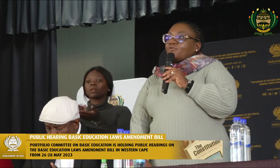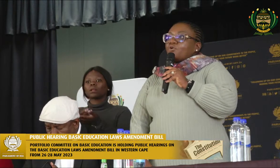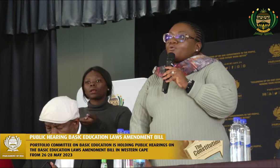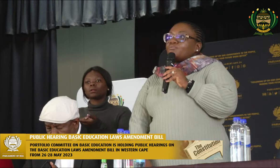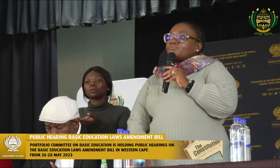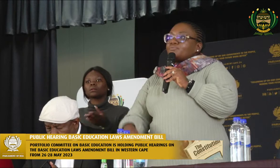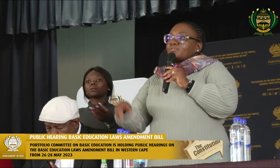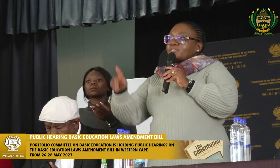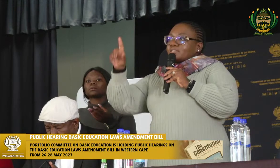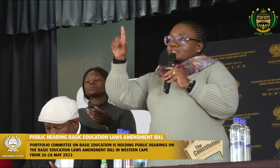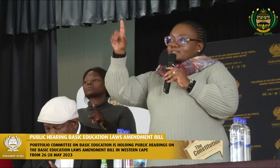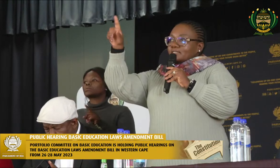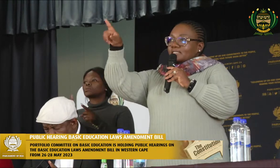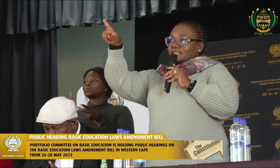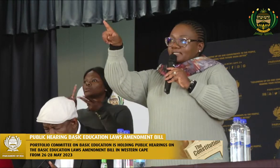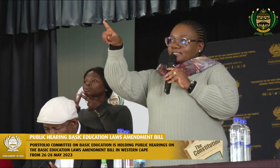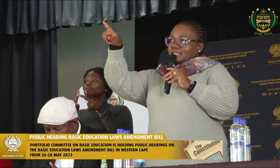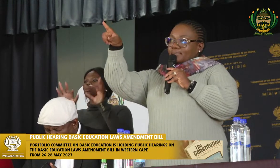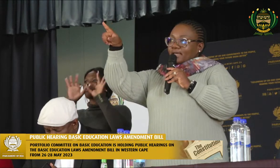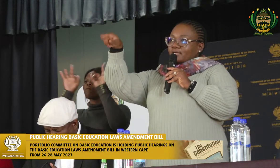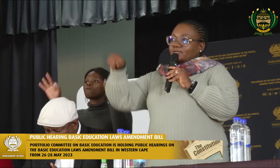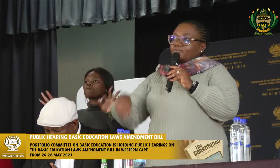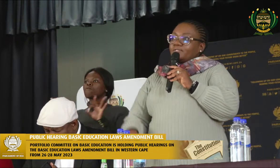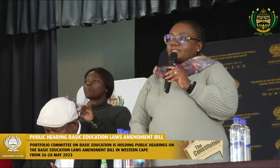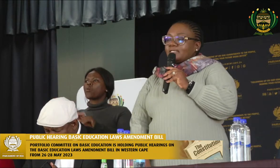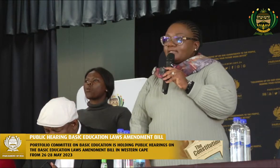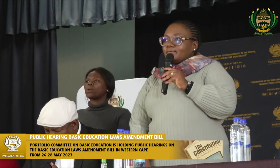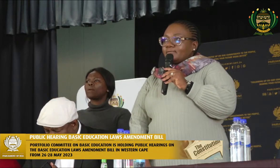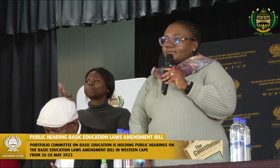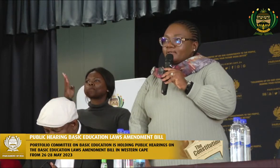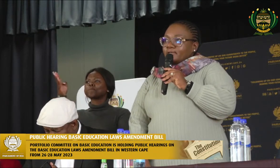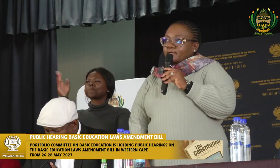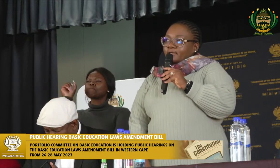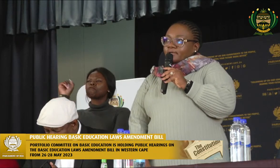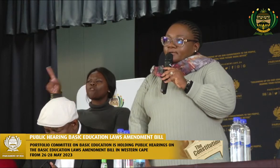there are forms. There is a lady at the back with the